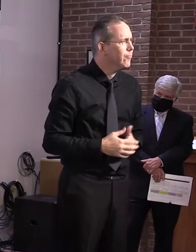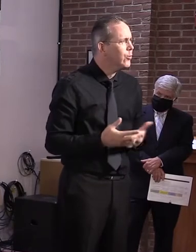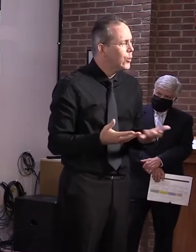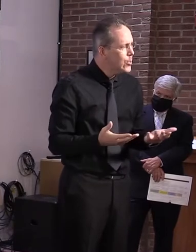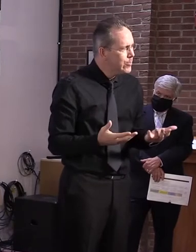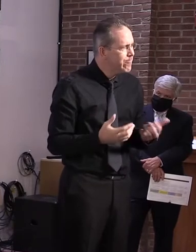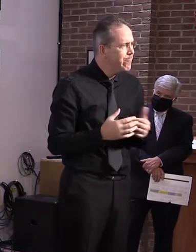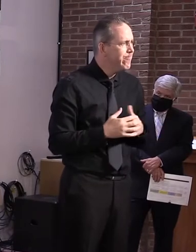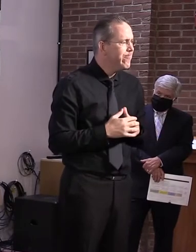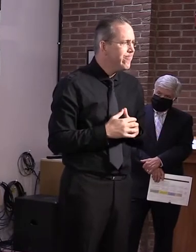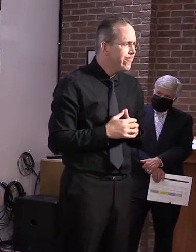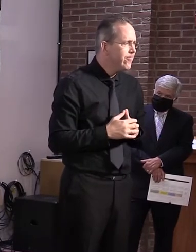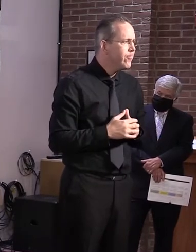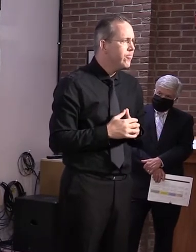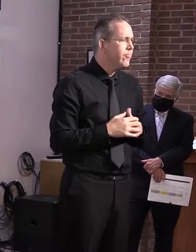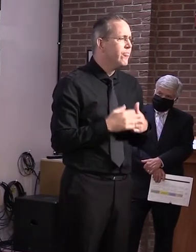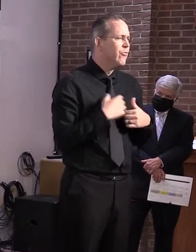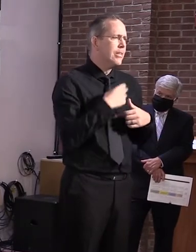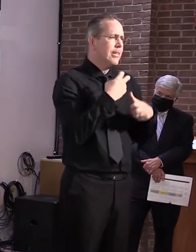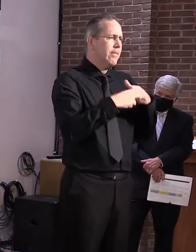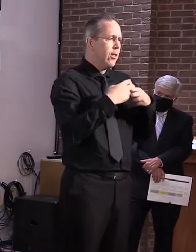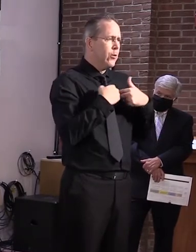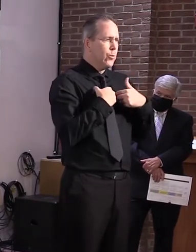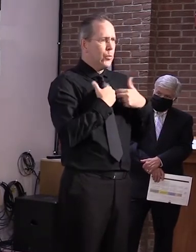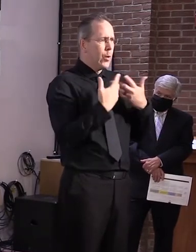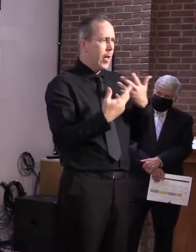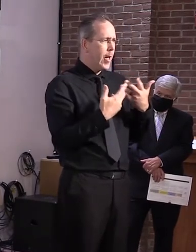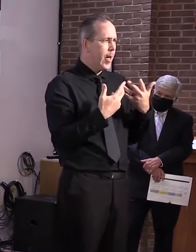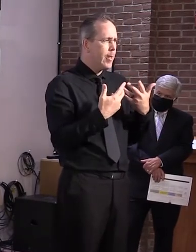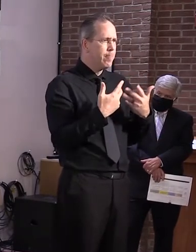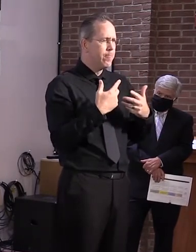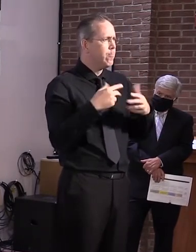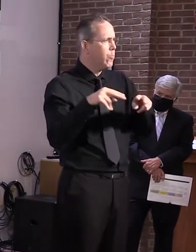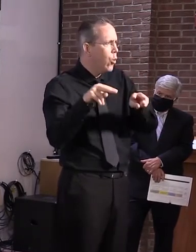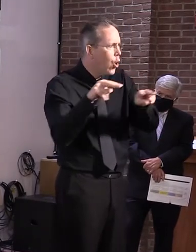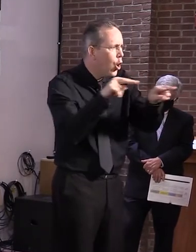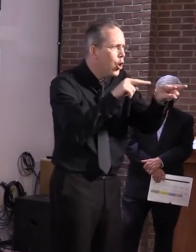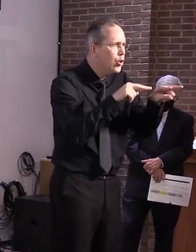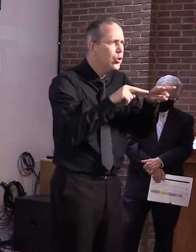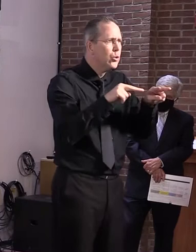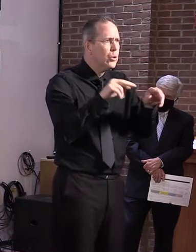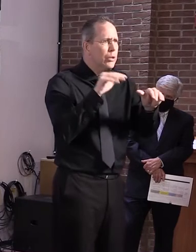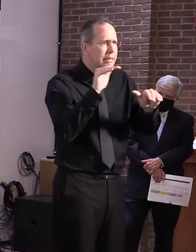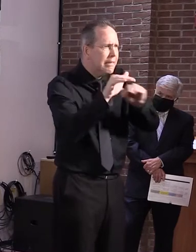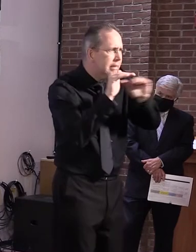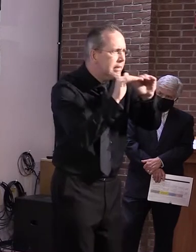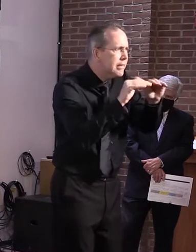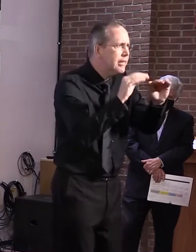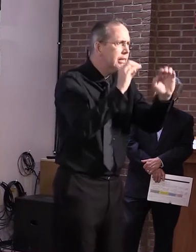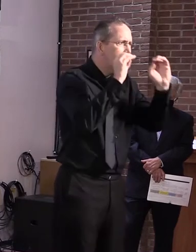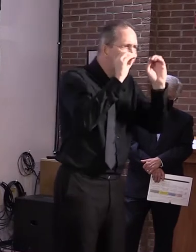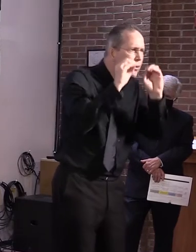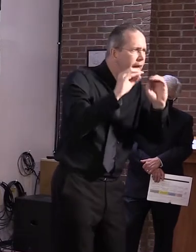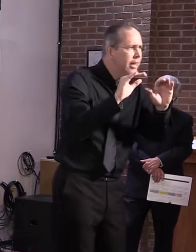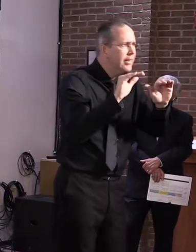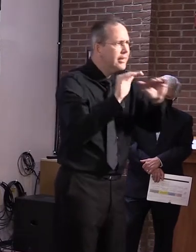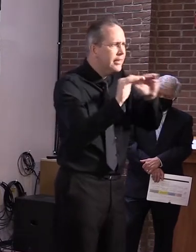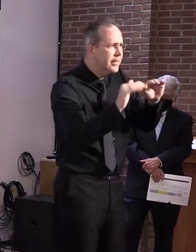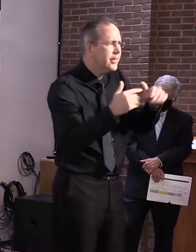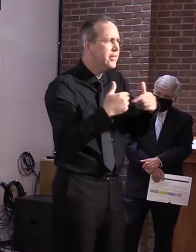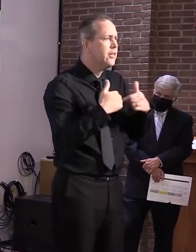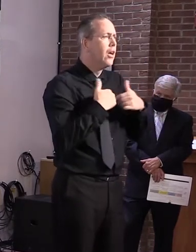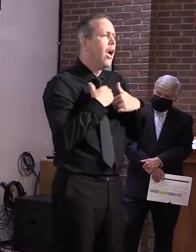policy, because it's difficult to enforce. We want to take a different track. I'm not saying that we will never